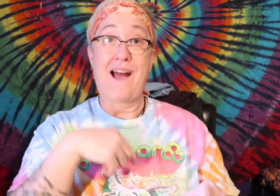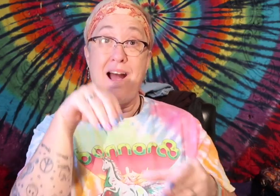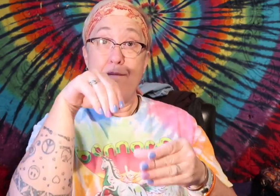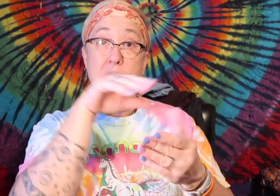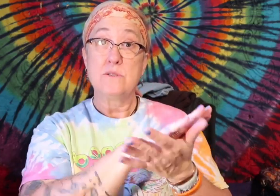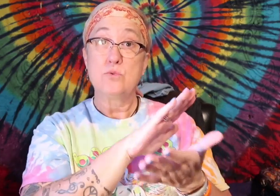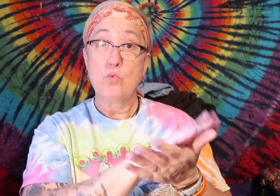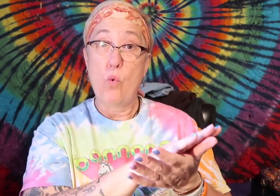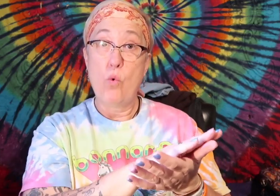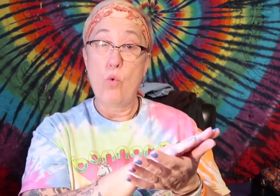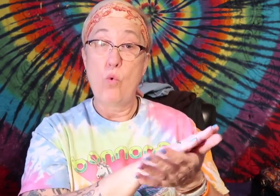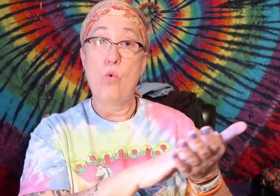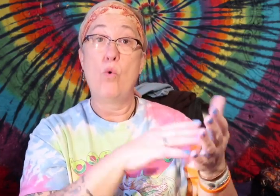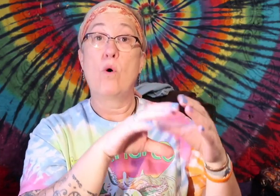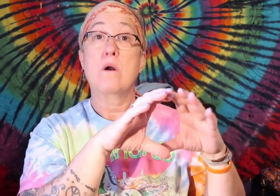So while I'm in school,